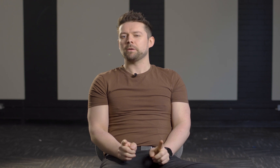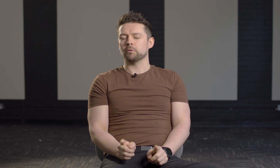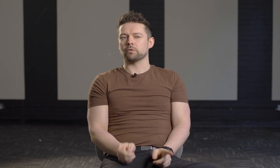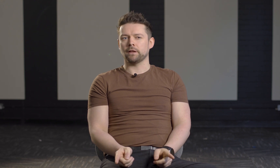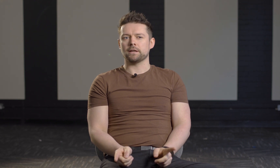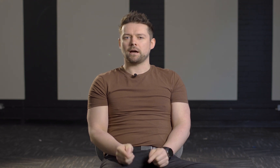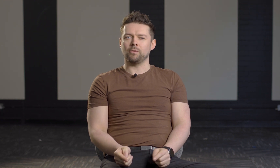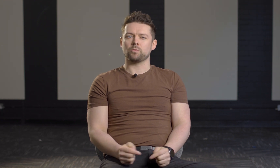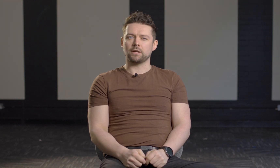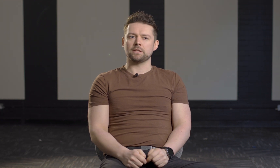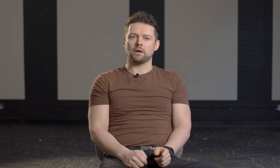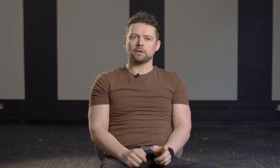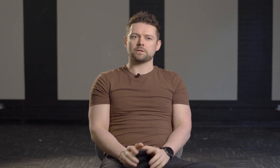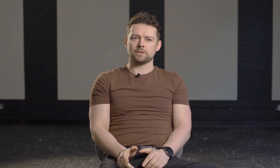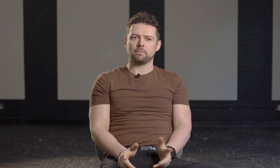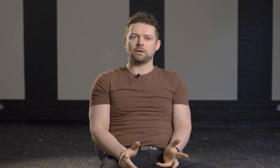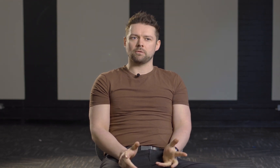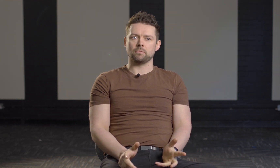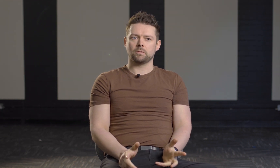people realise how much we can internalise what's happening in a room.